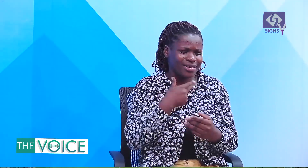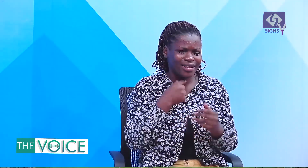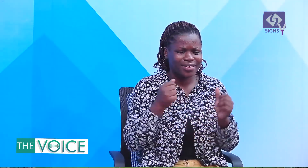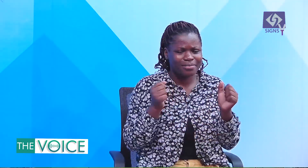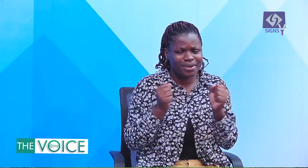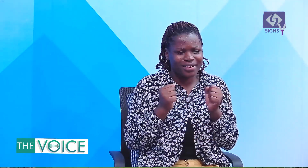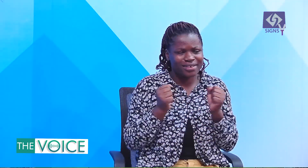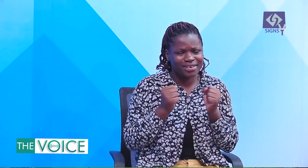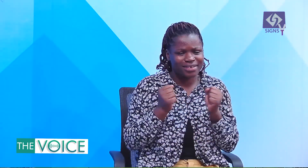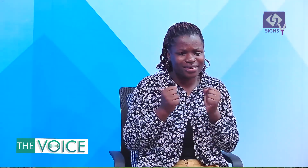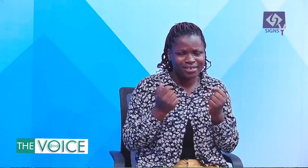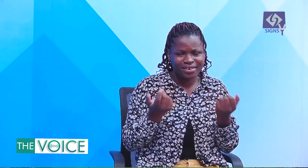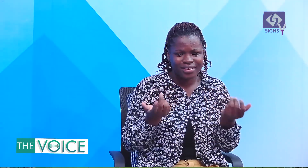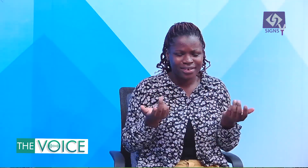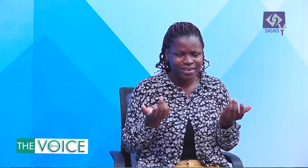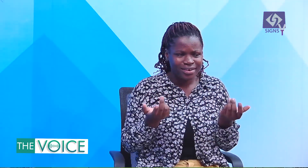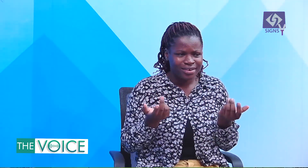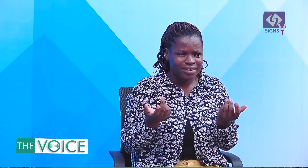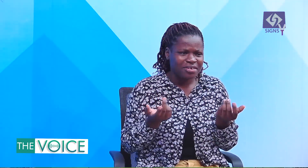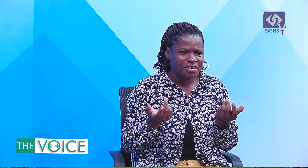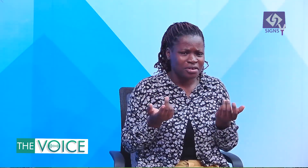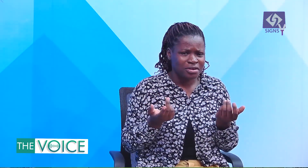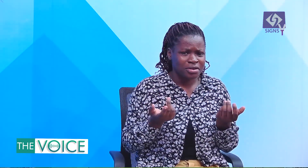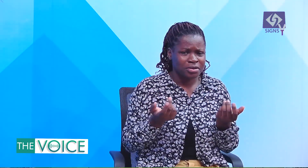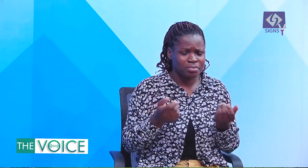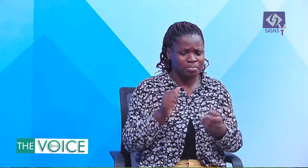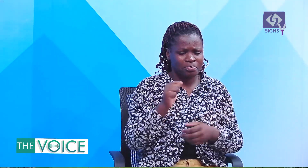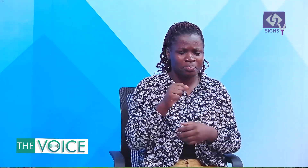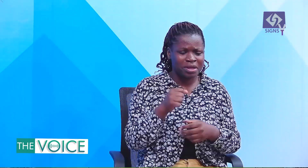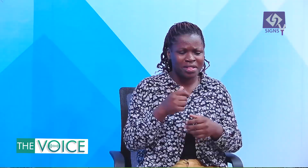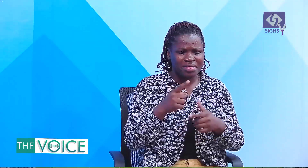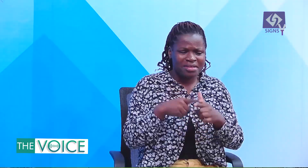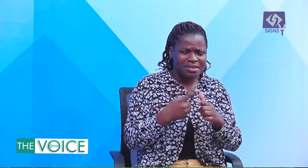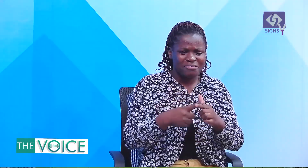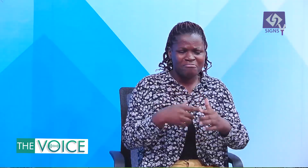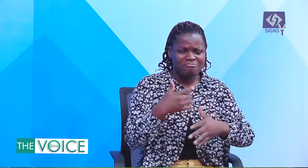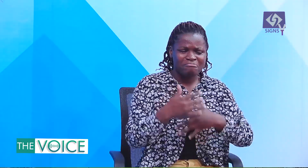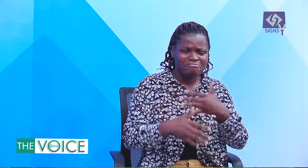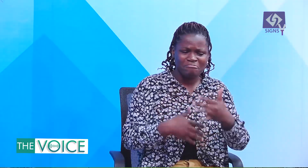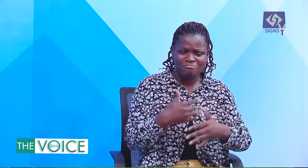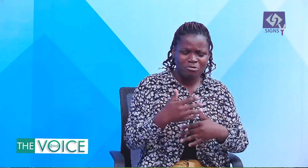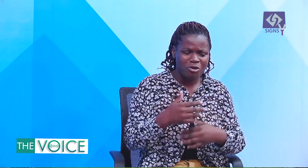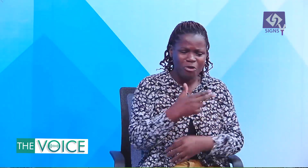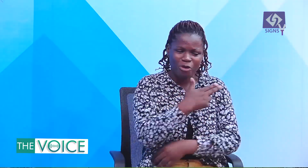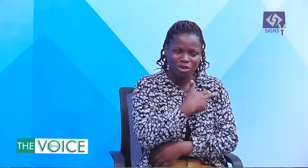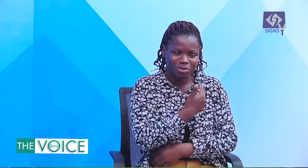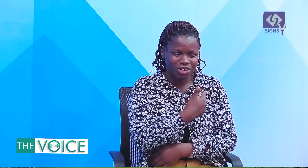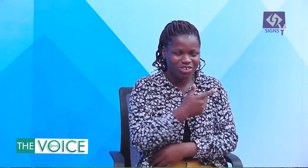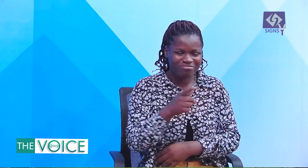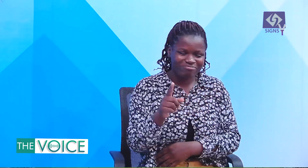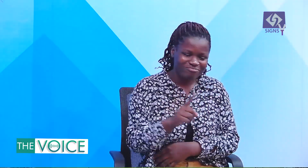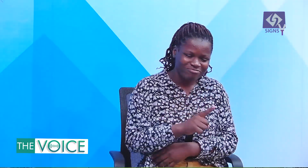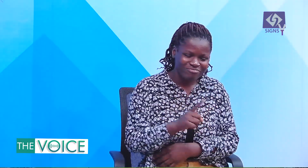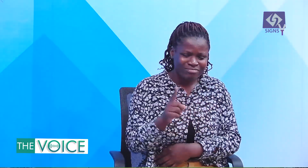just a normal sickness where you get to feel cold or having malaria. And after I go to